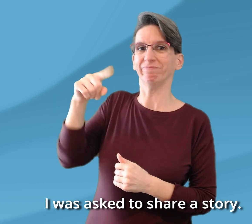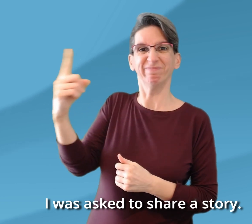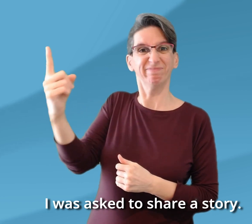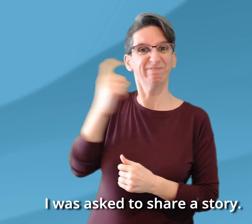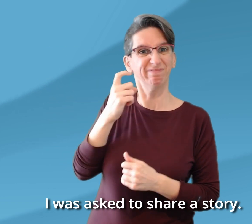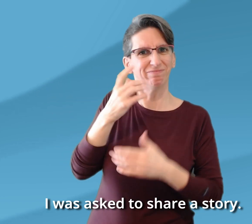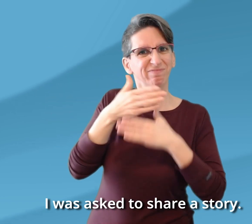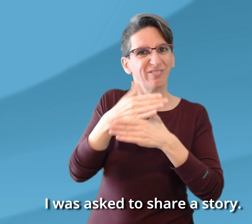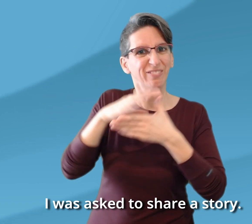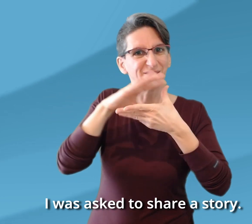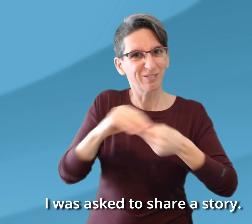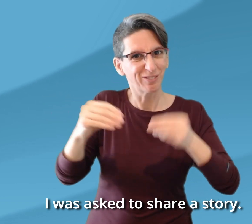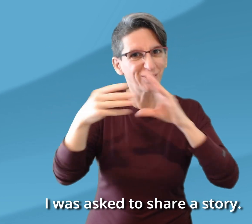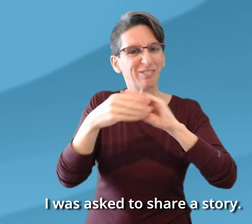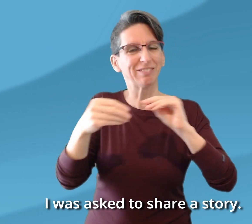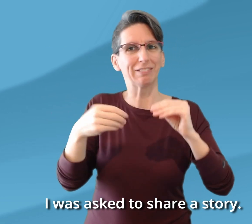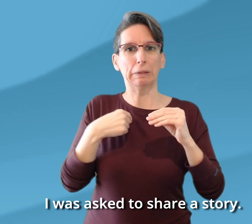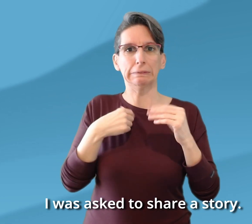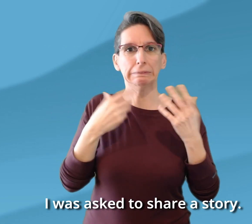I was asked to share a story.